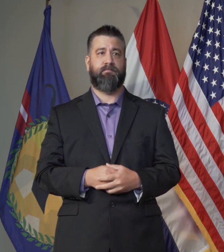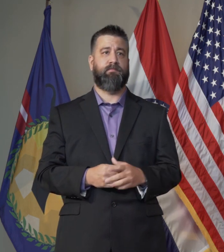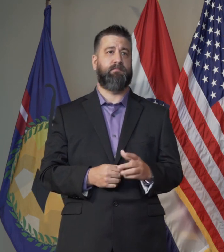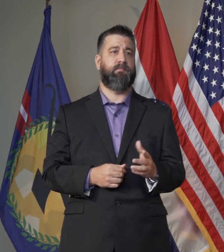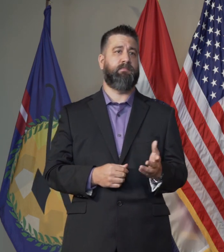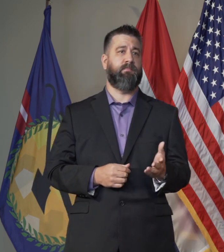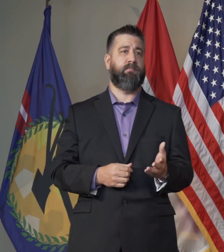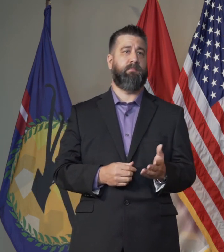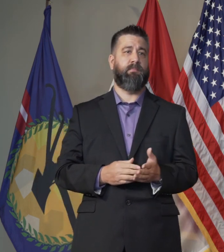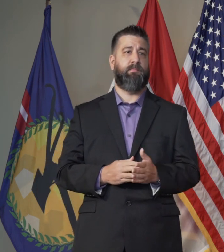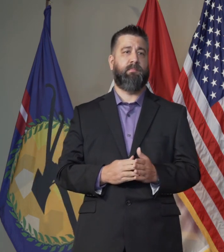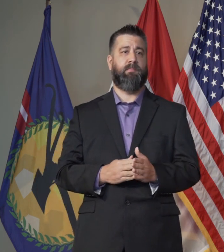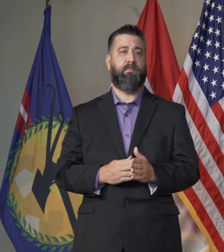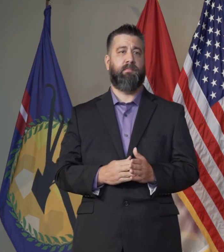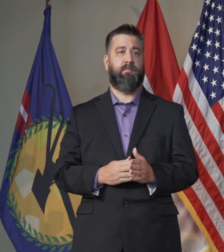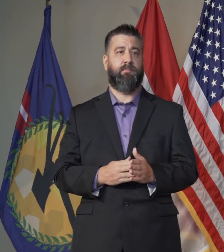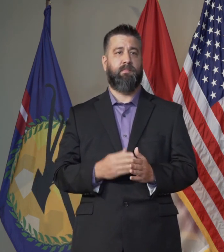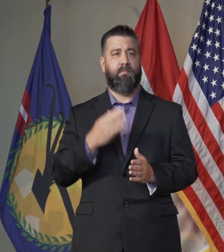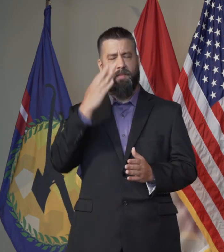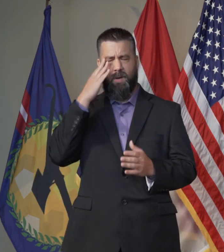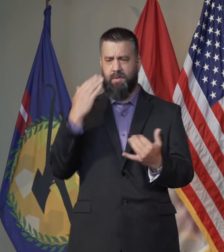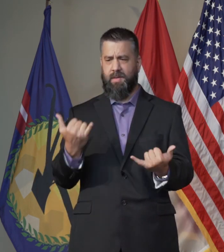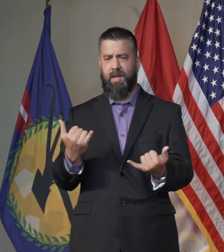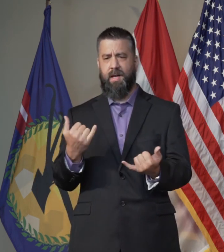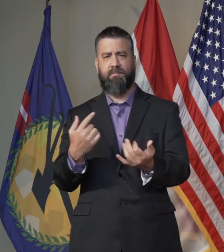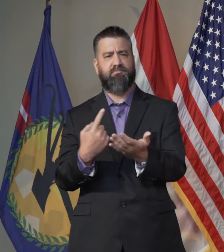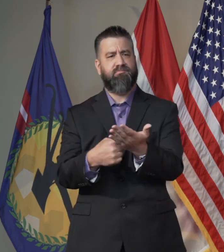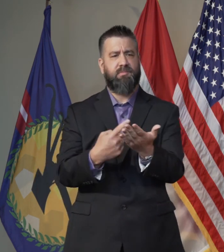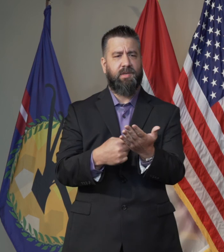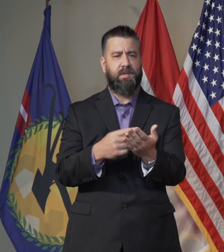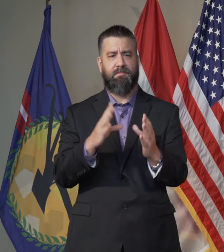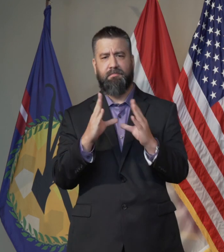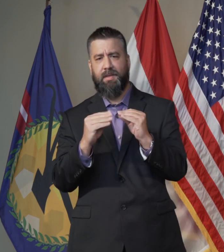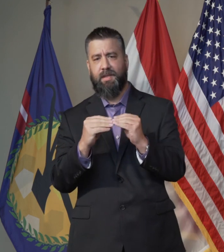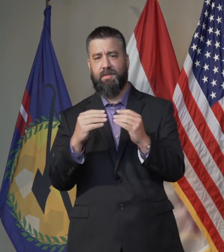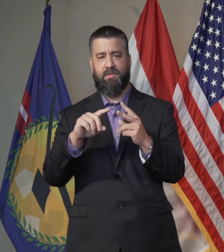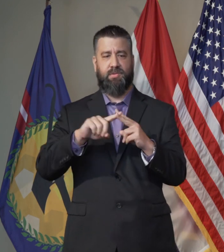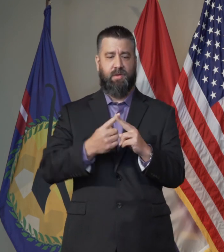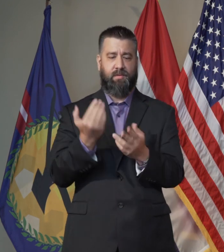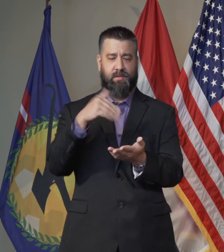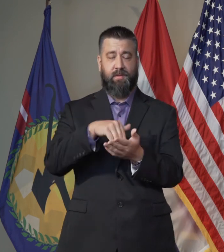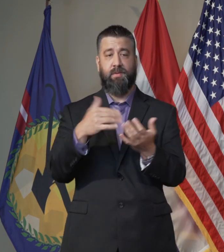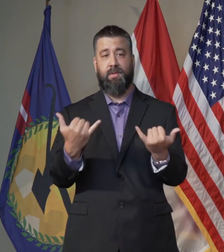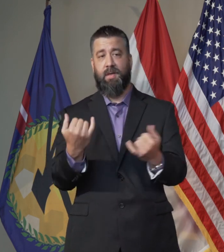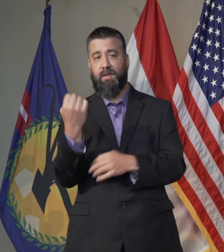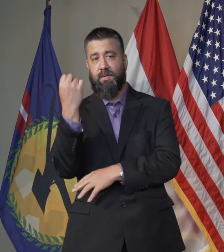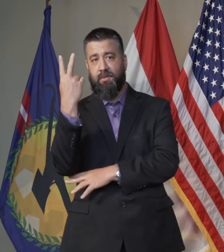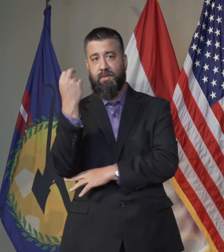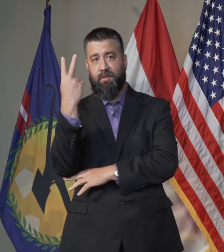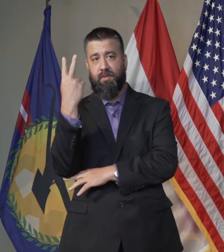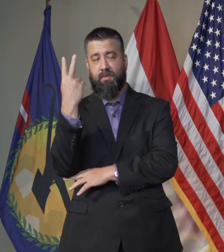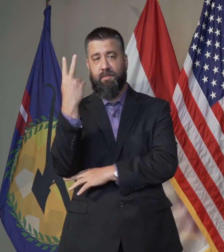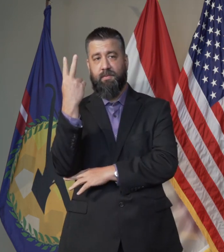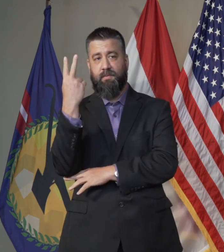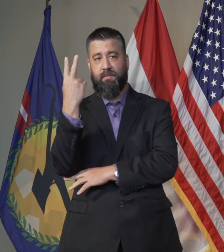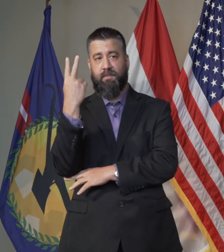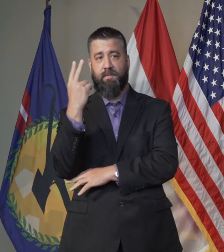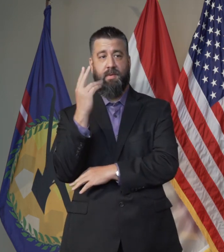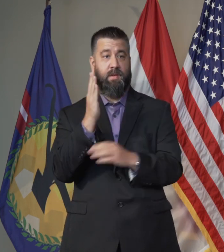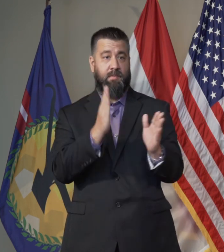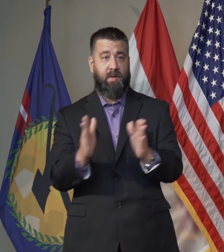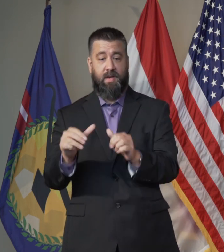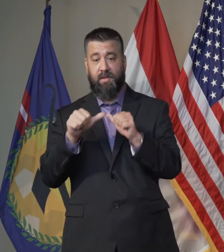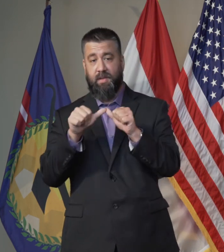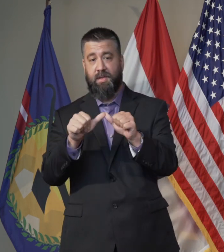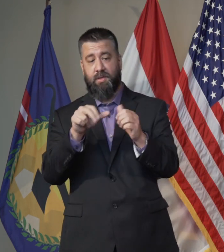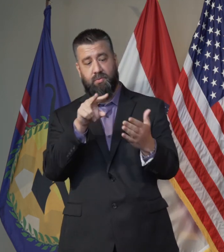Do you have any idea? I know they're going to resume today at noon, I believe is what they decided last night. The plan to continue to read those comments Right.